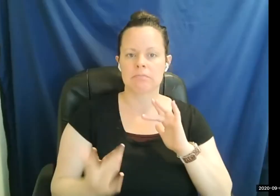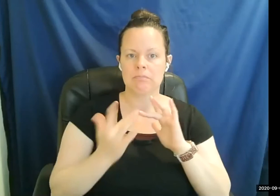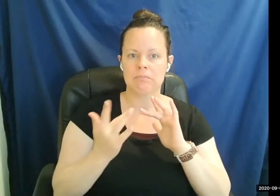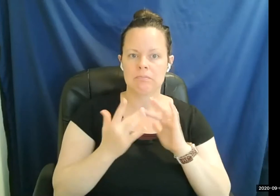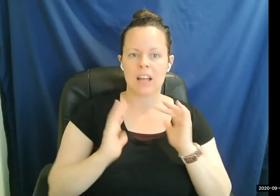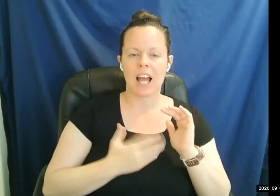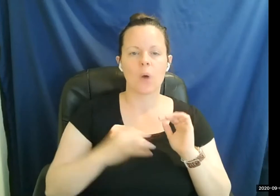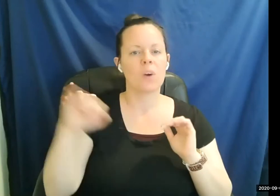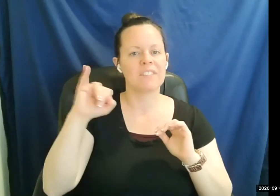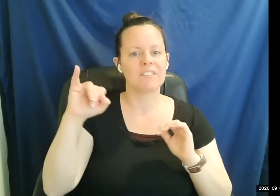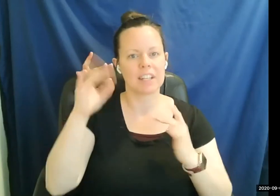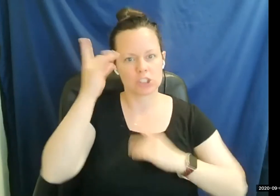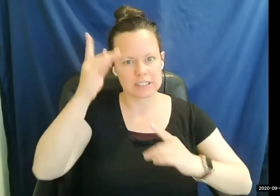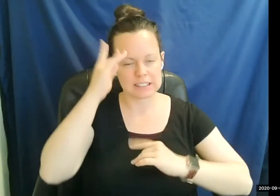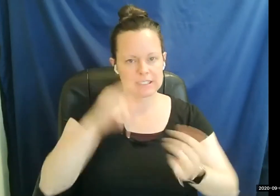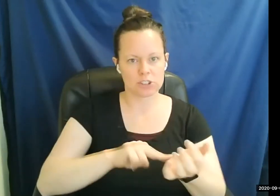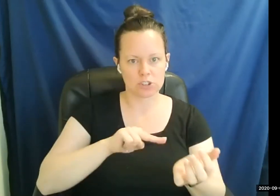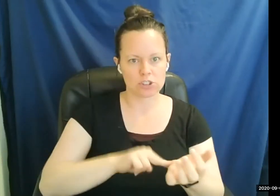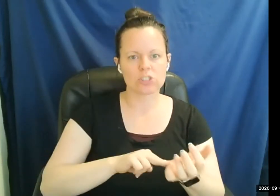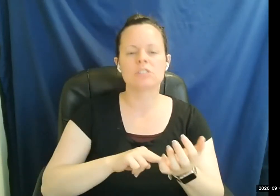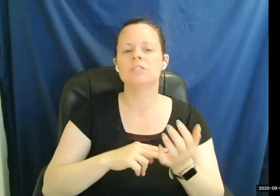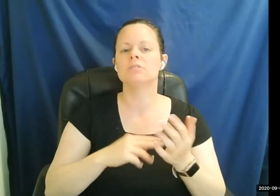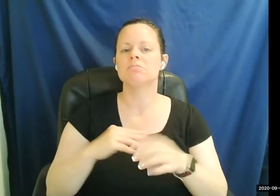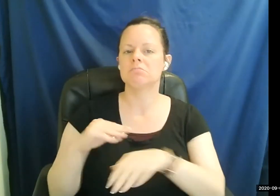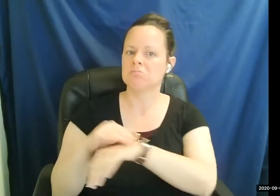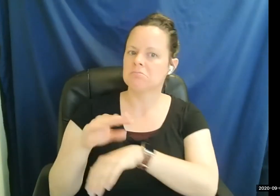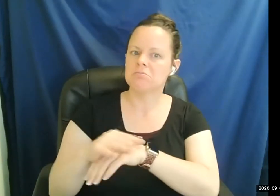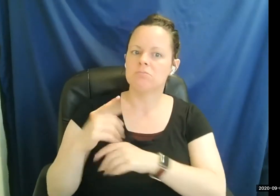disease nurses, and they consult with them on a regular basis.